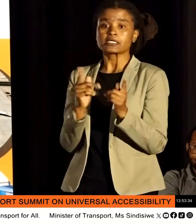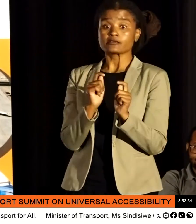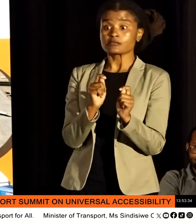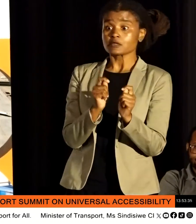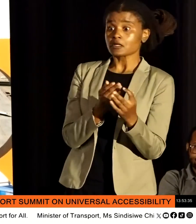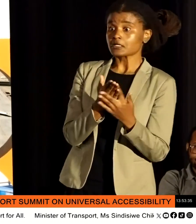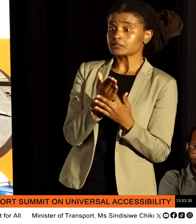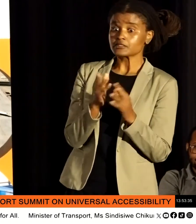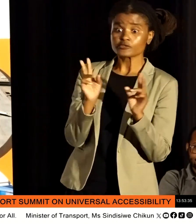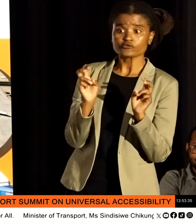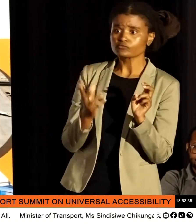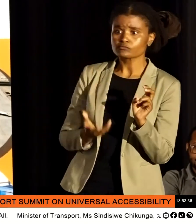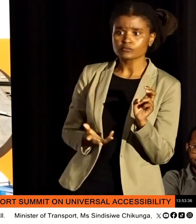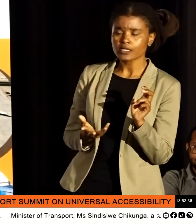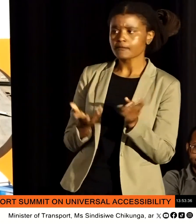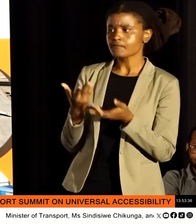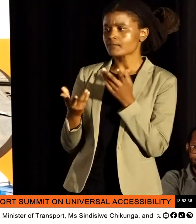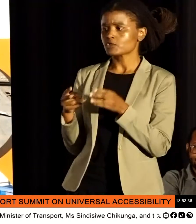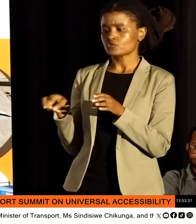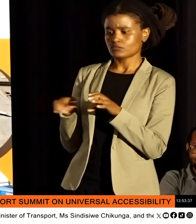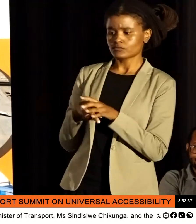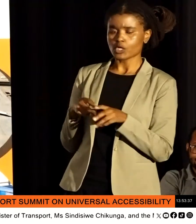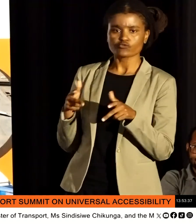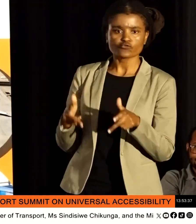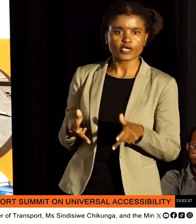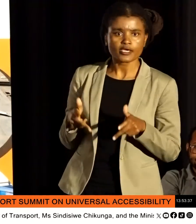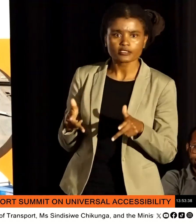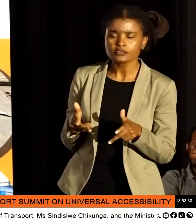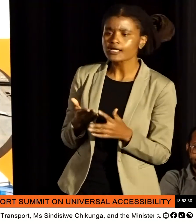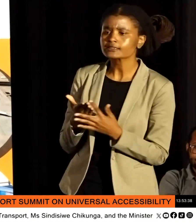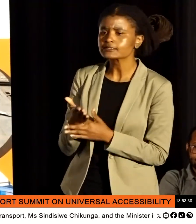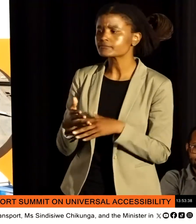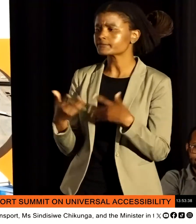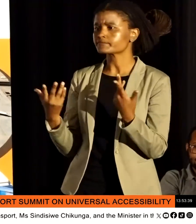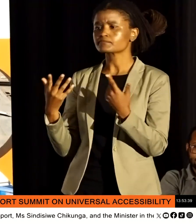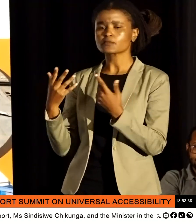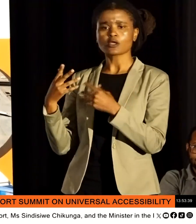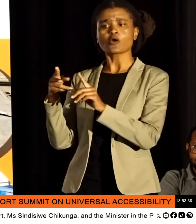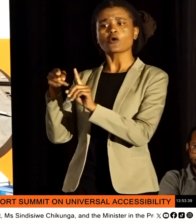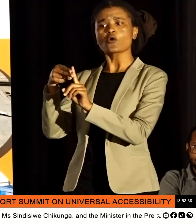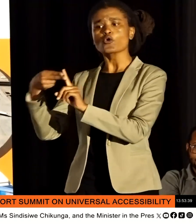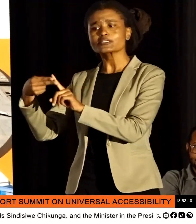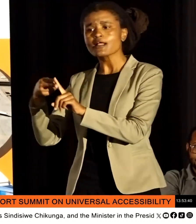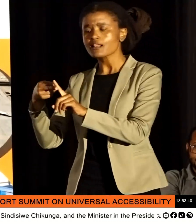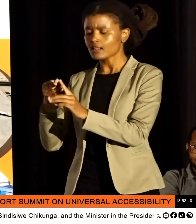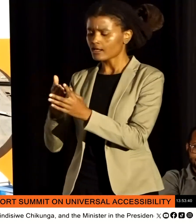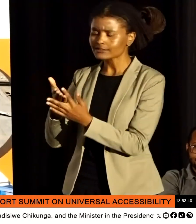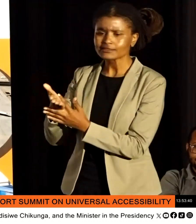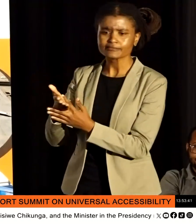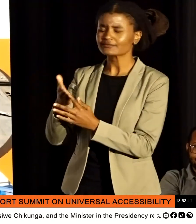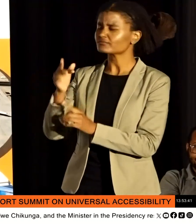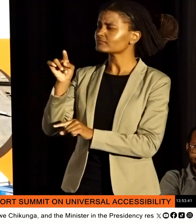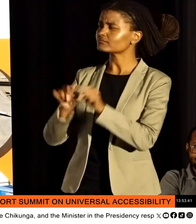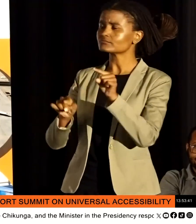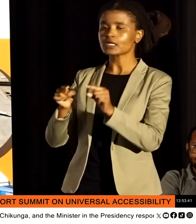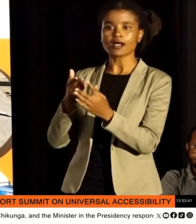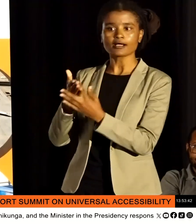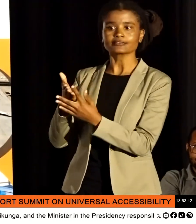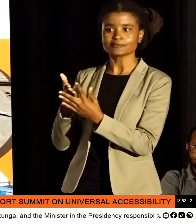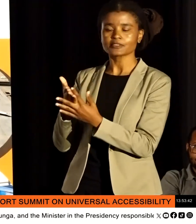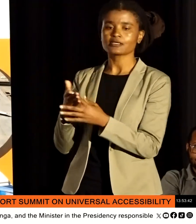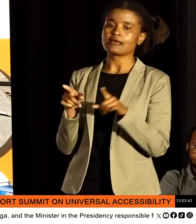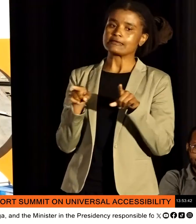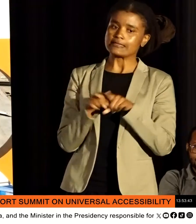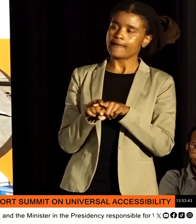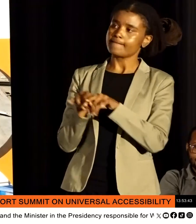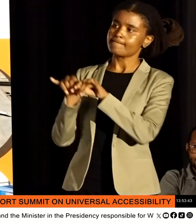to the train station, there's accessibility. You get to a hotel, there's accessibility. So let us also do that in South Africa, and let's